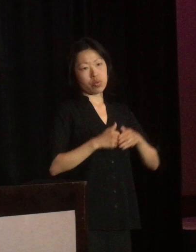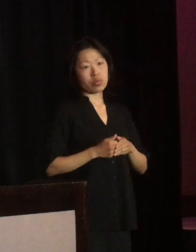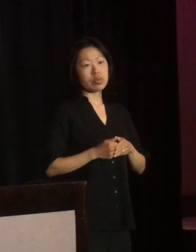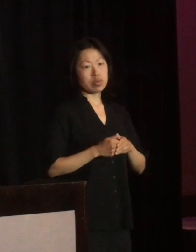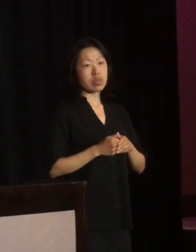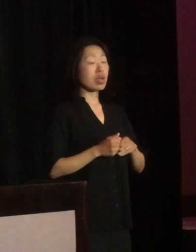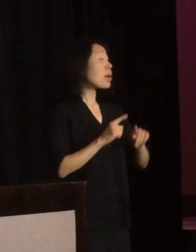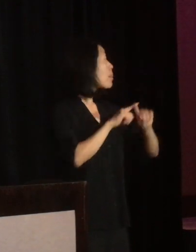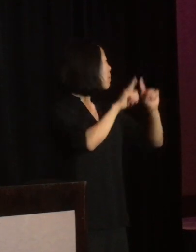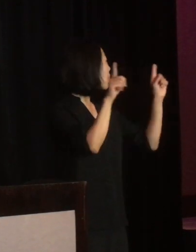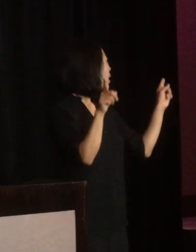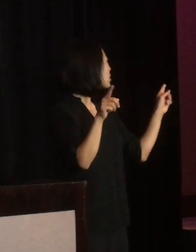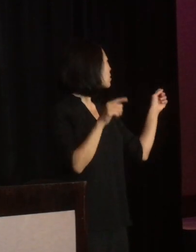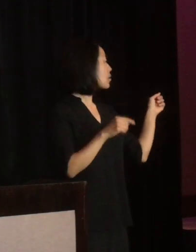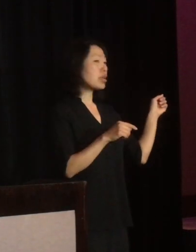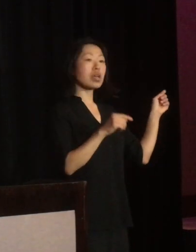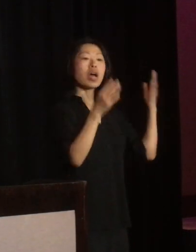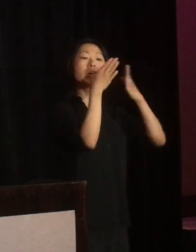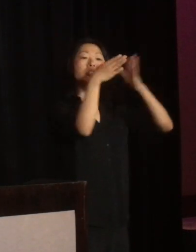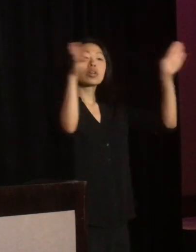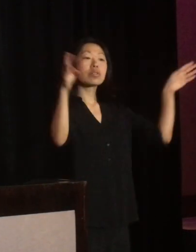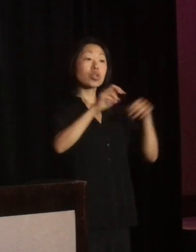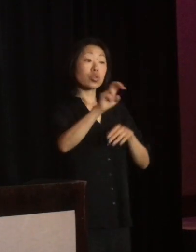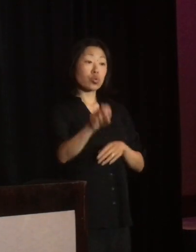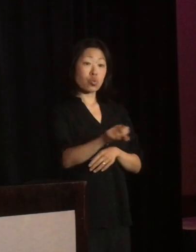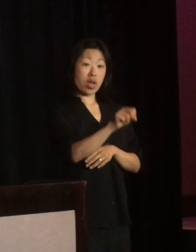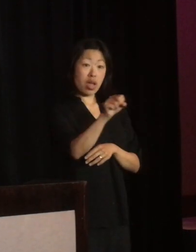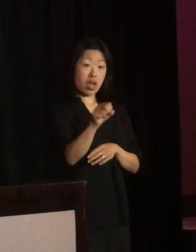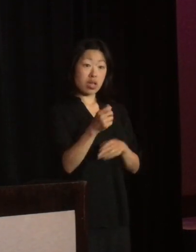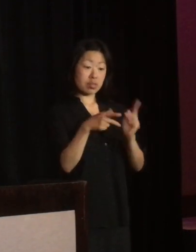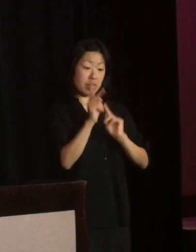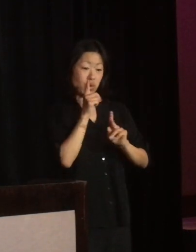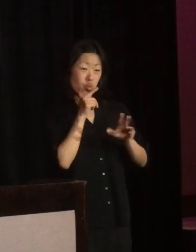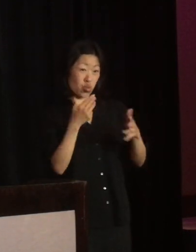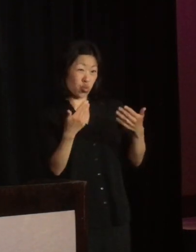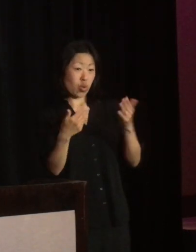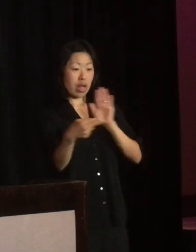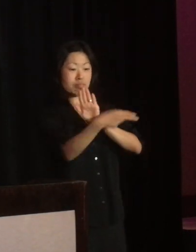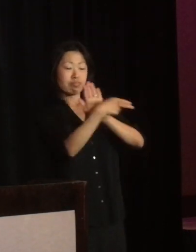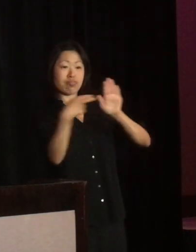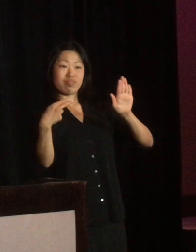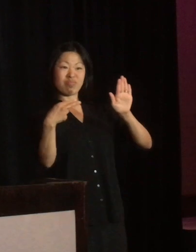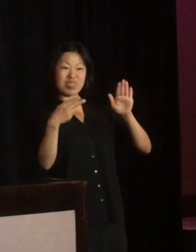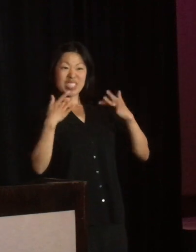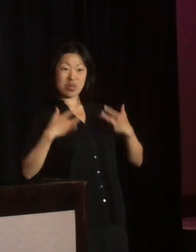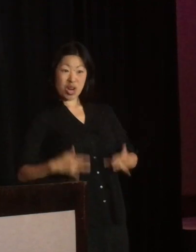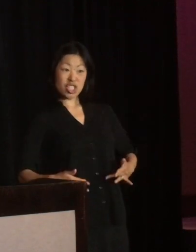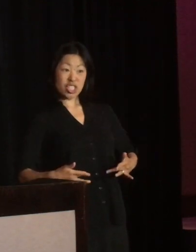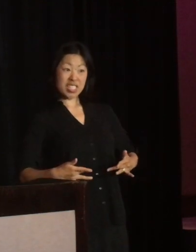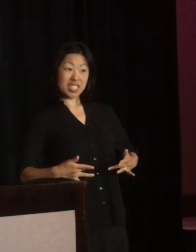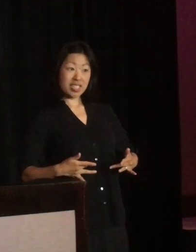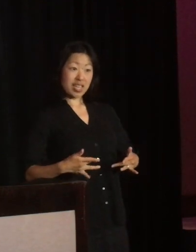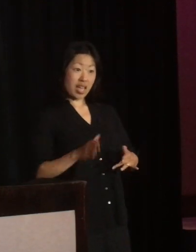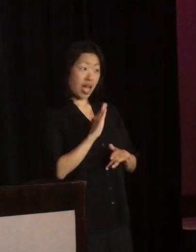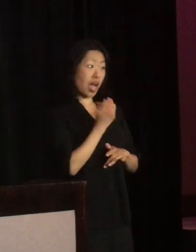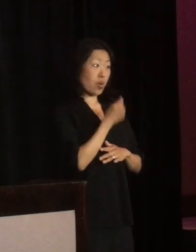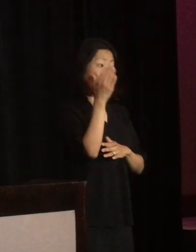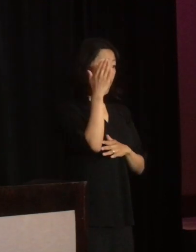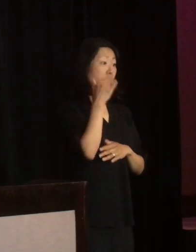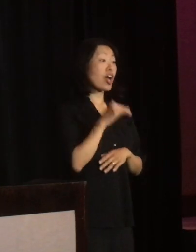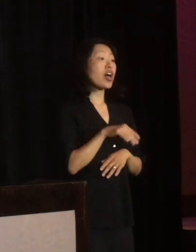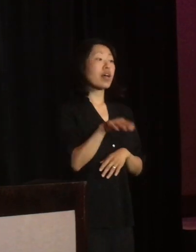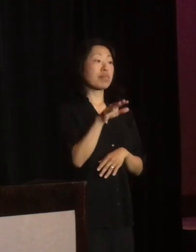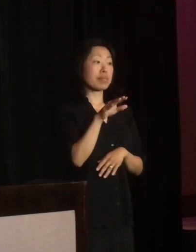about 17% of the general US population that will get a major depression diagnosis, it's a lot higher, 3